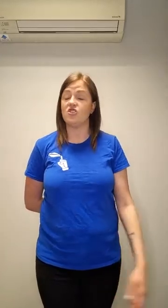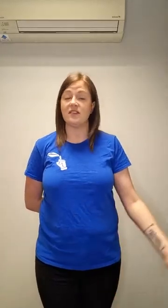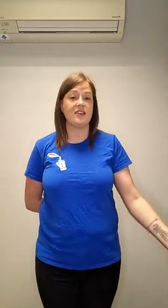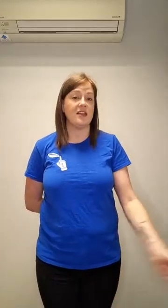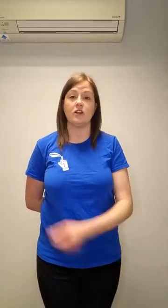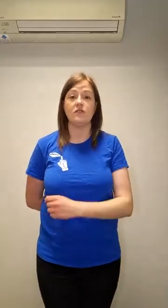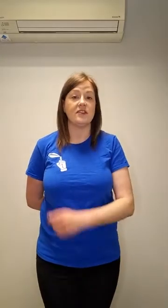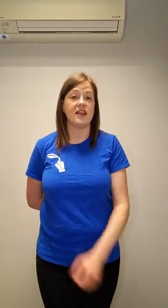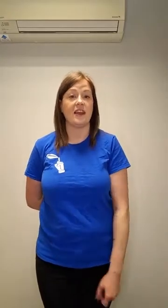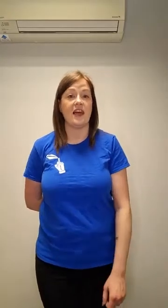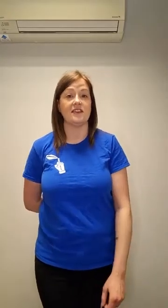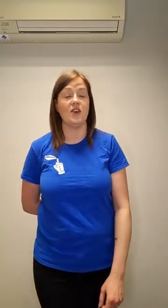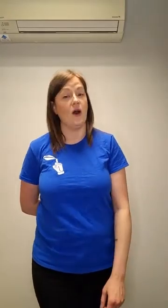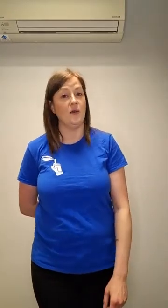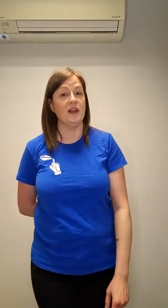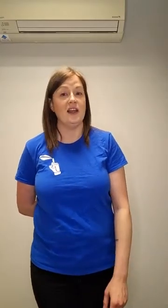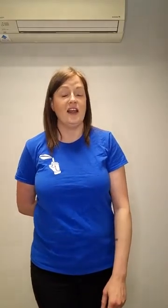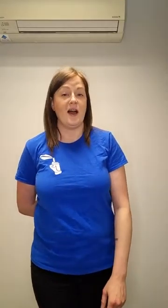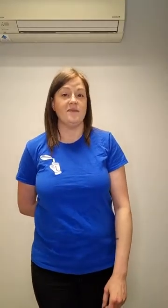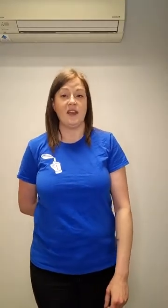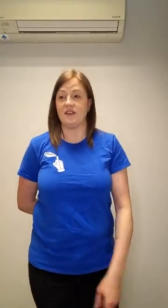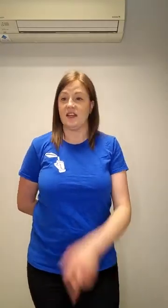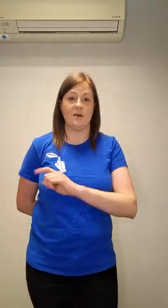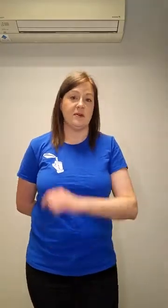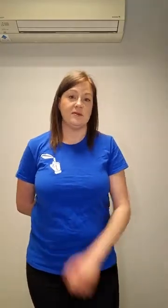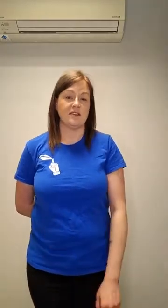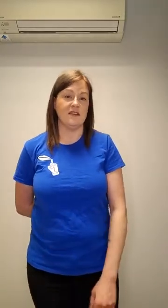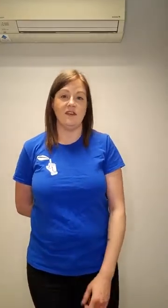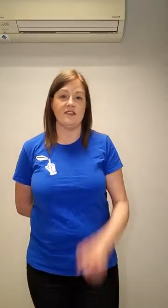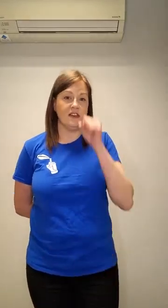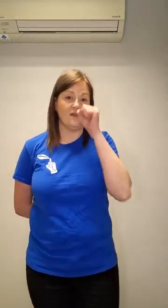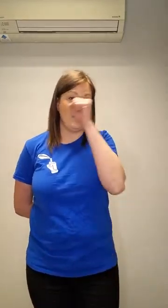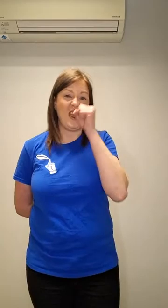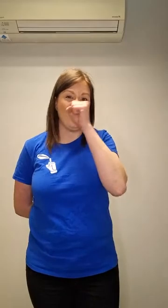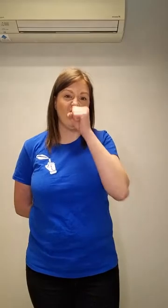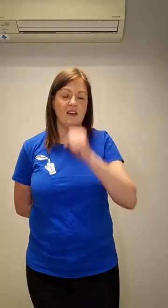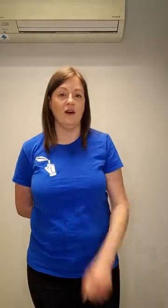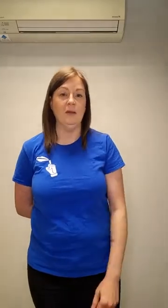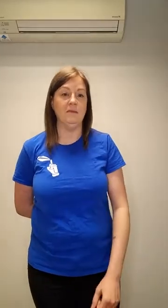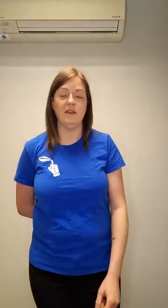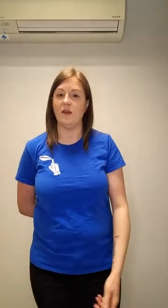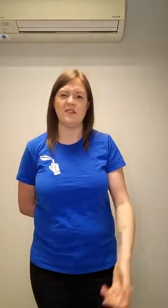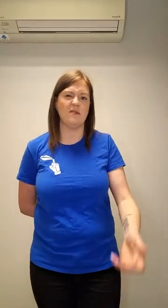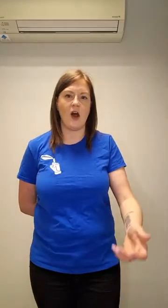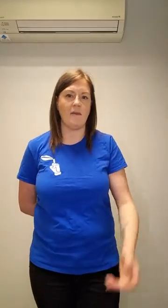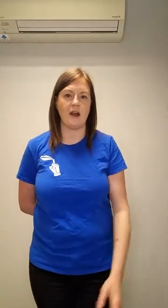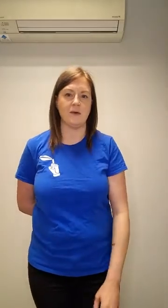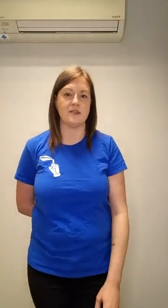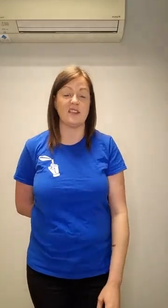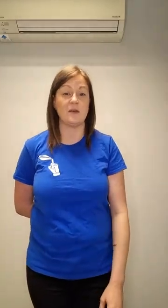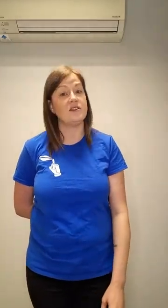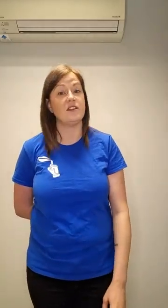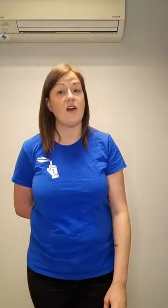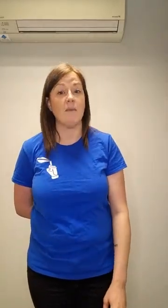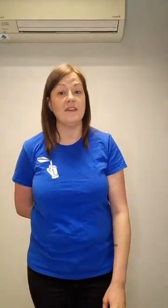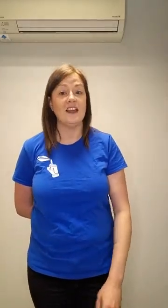Just get in touch with us and let us know. The other day somebody was asking for signs for pig, you know, and some farm animals, because they were going to the farm